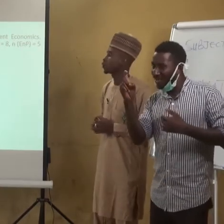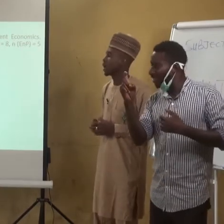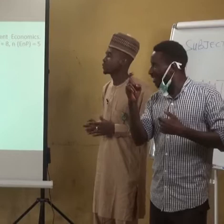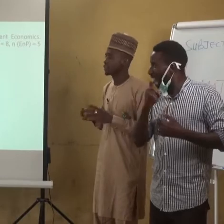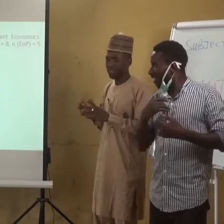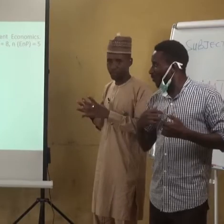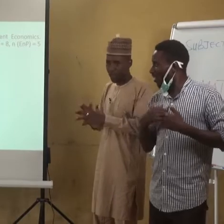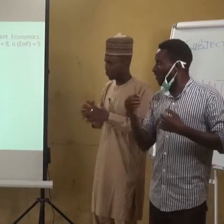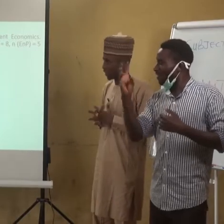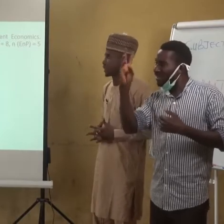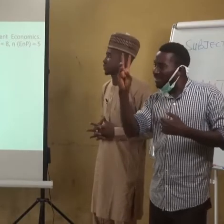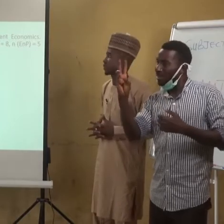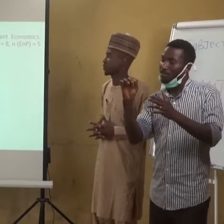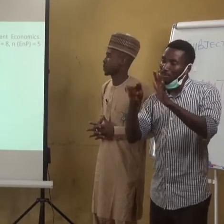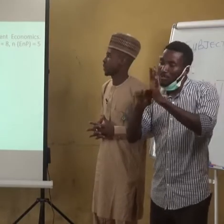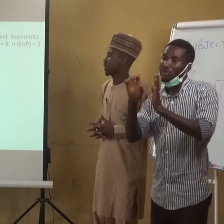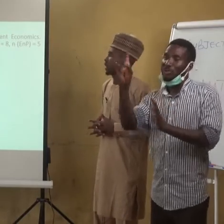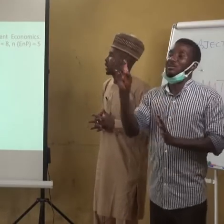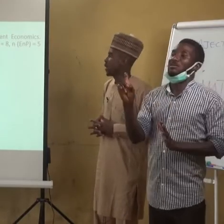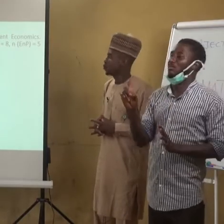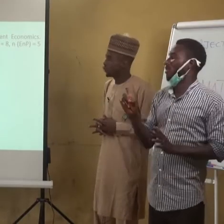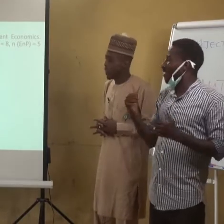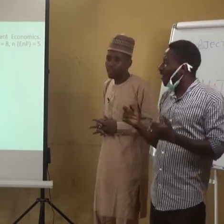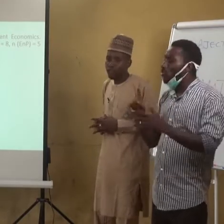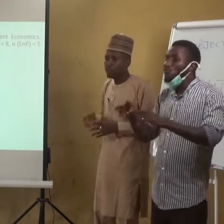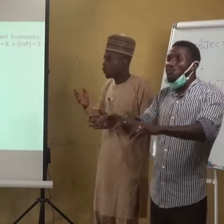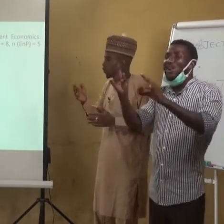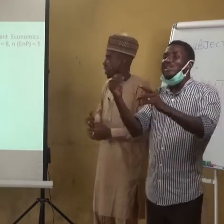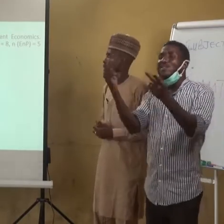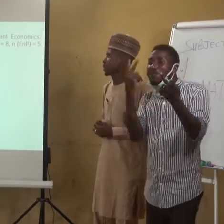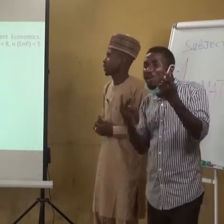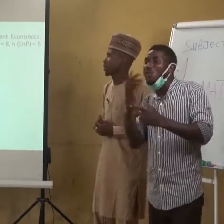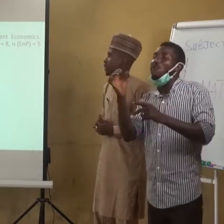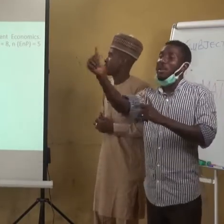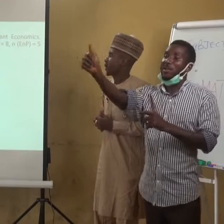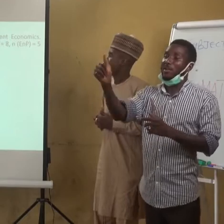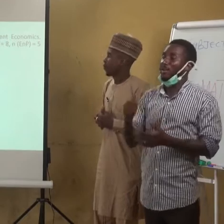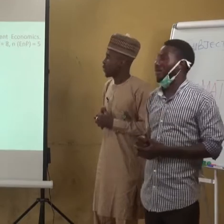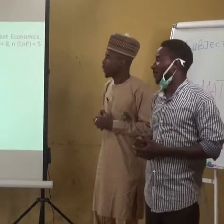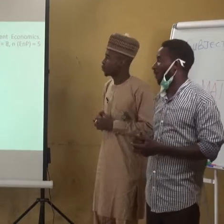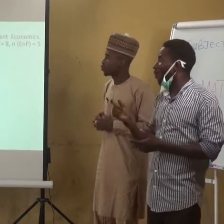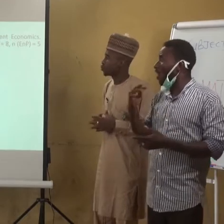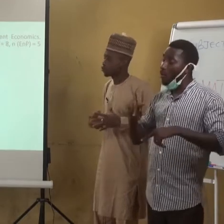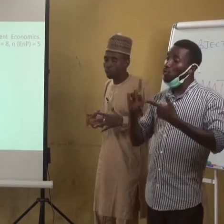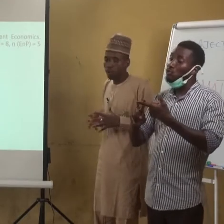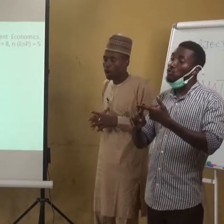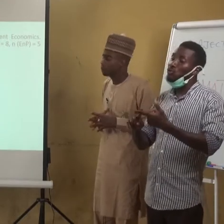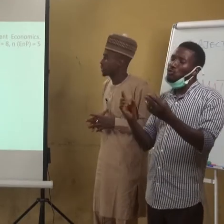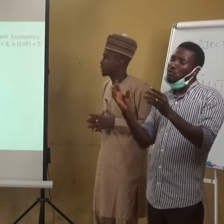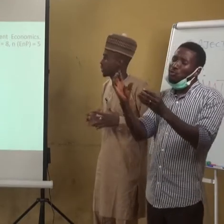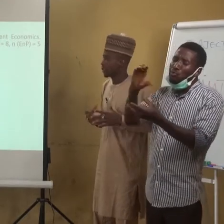and we also have 6 minus X. Now to find the value of A, we are going to